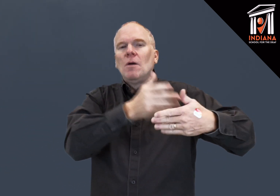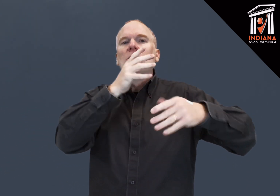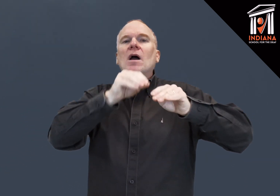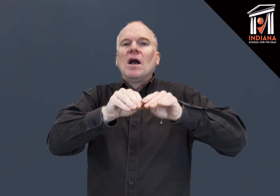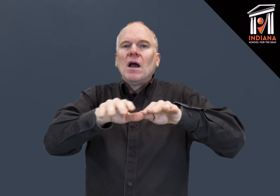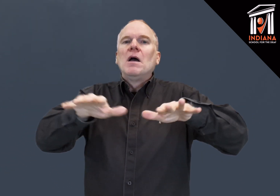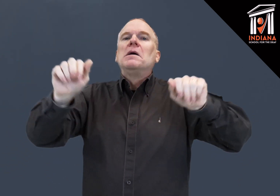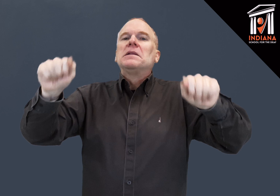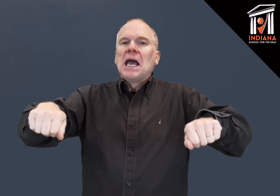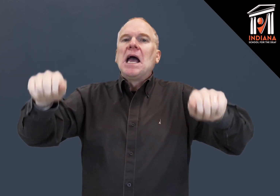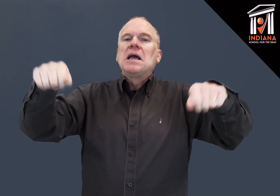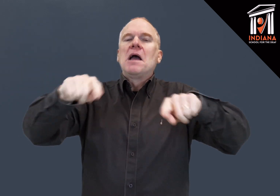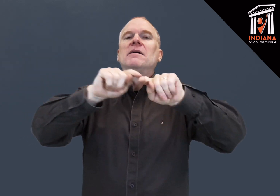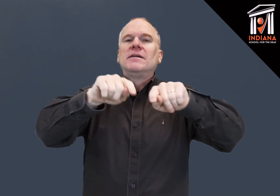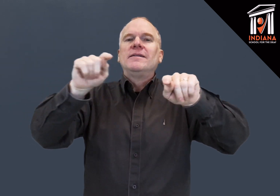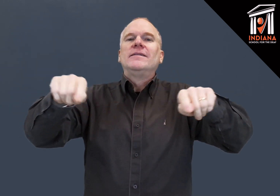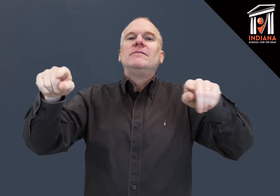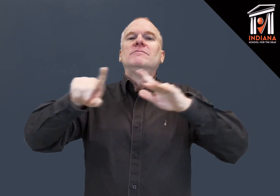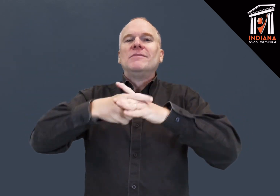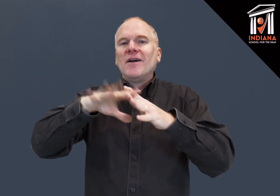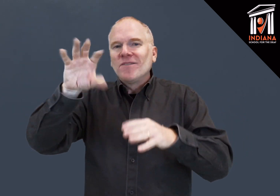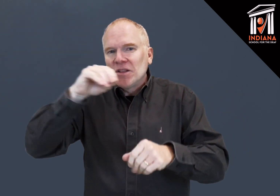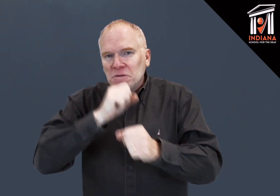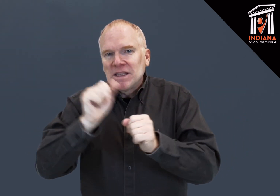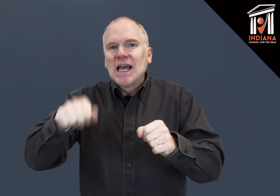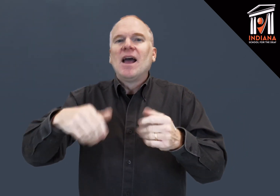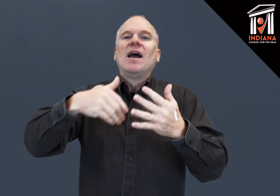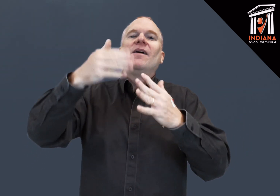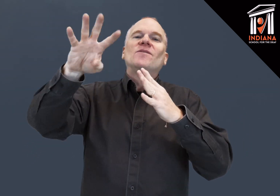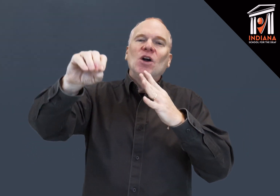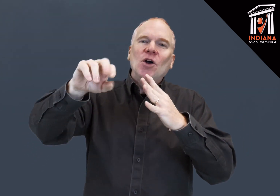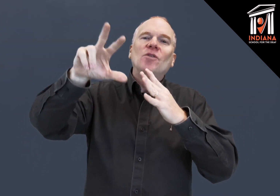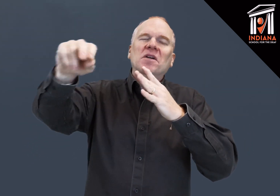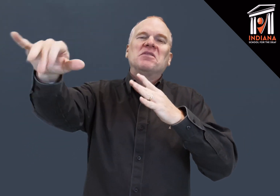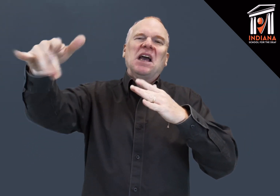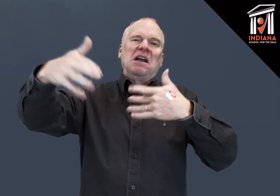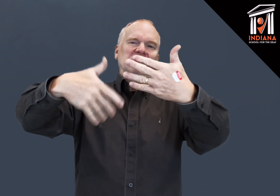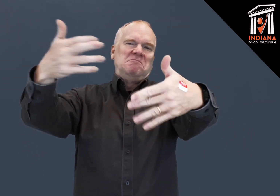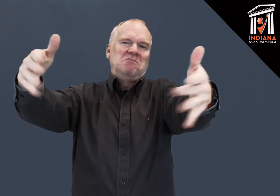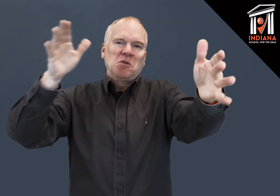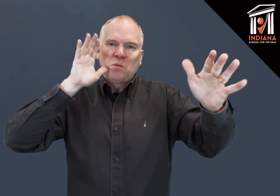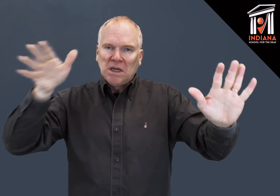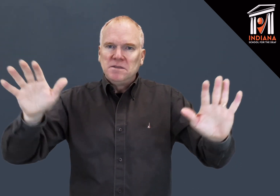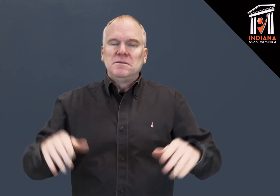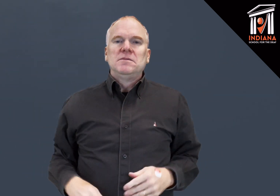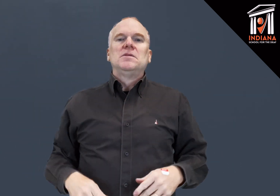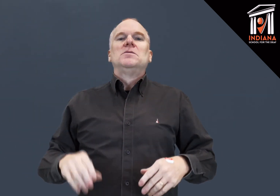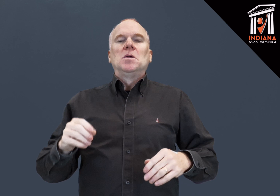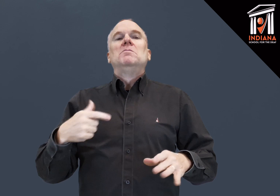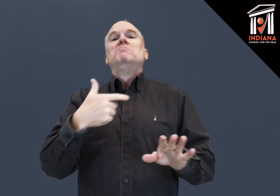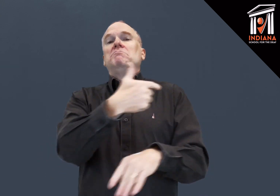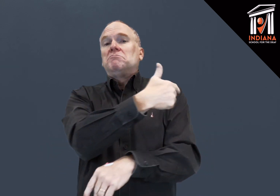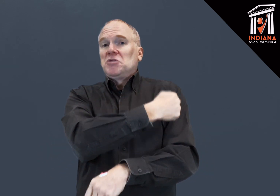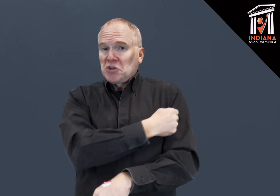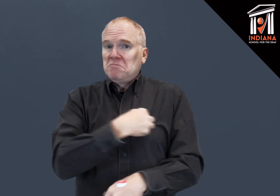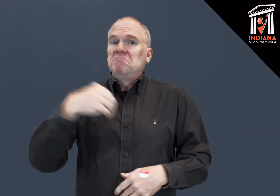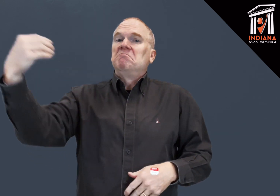could post it in different venues so that people would understand that it's a safe process, and encourages people to get